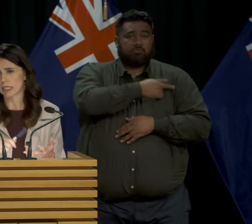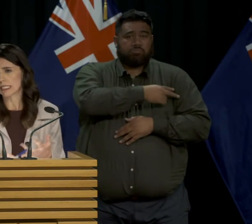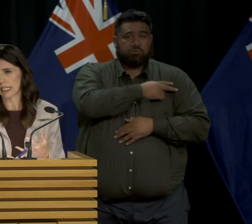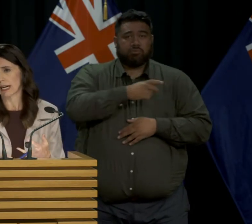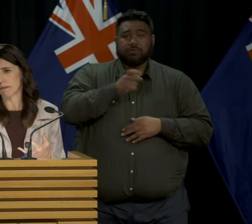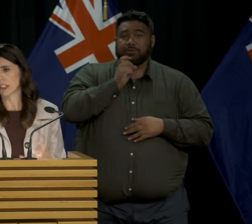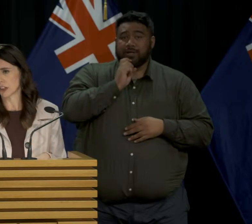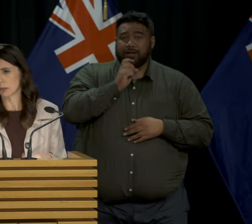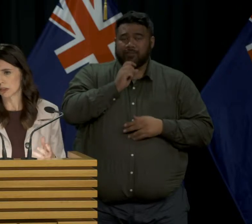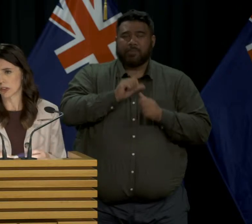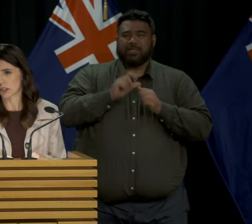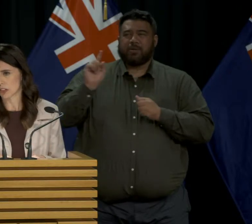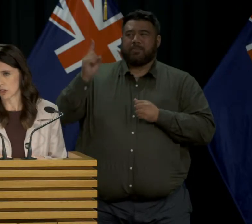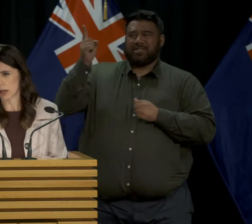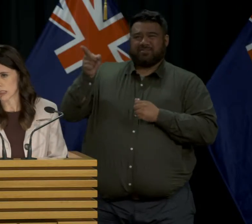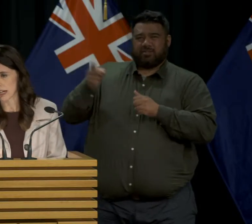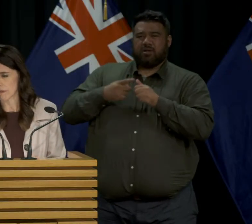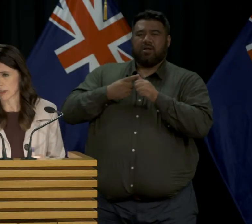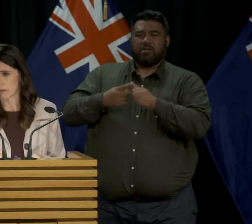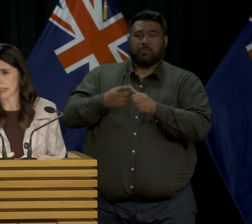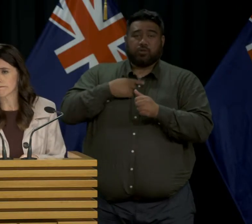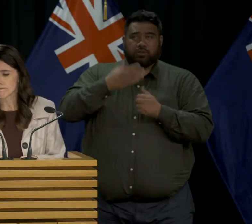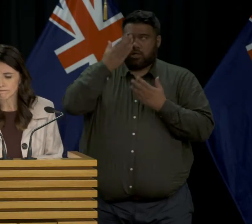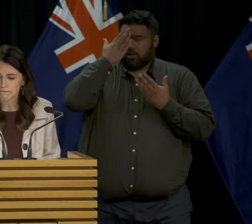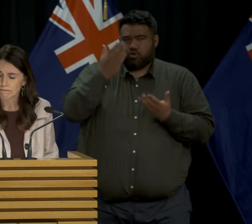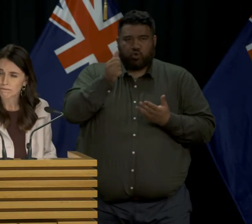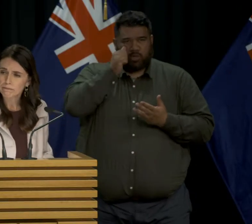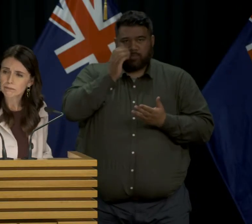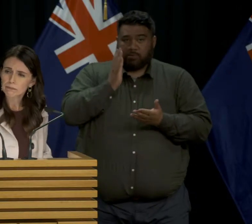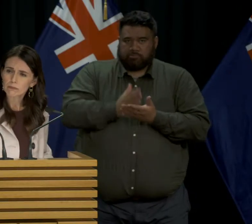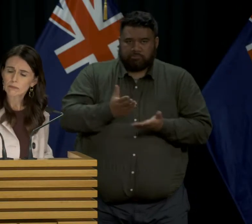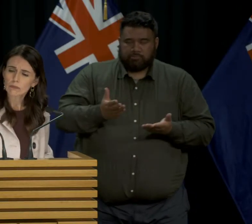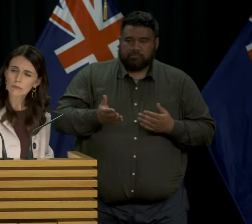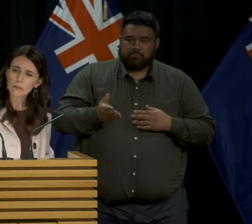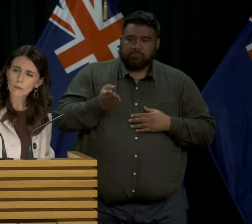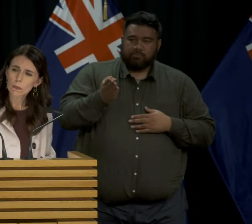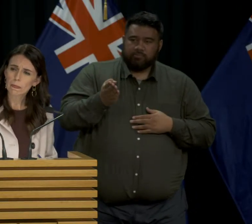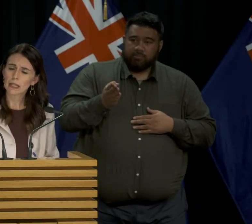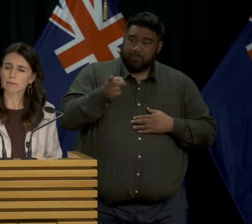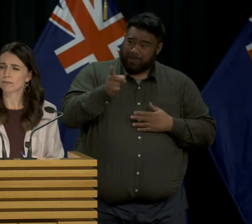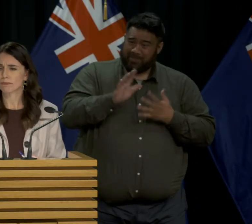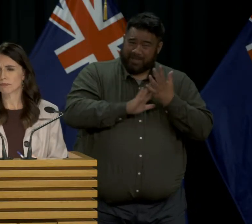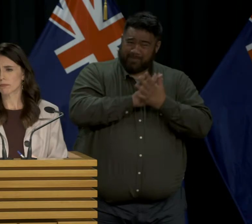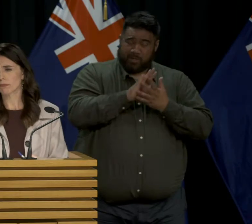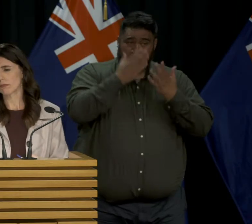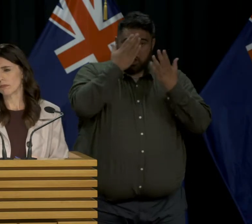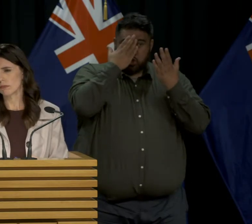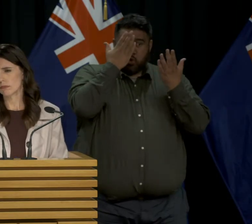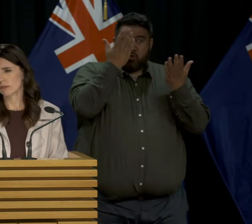I'll get the Minister to come back to you because those are just not numbers I have in front of me. Does that leave us essentially blind